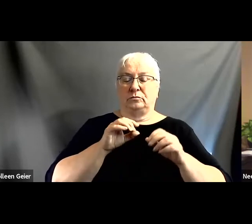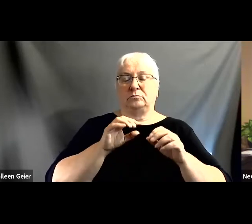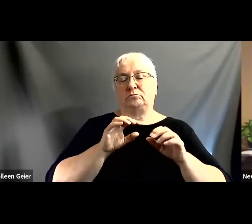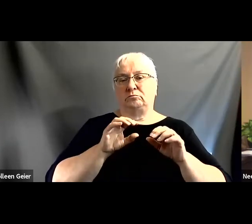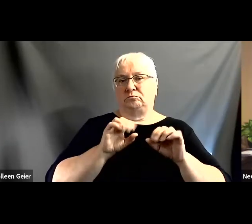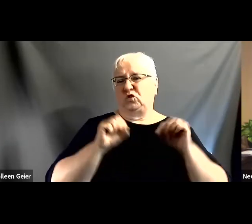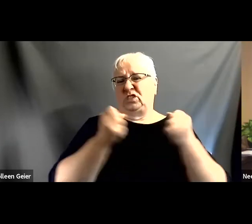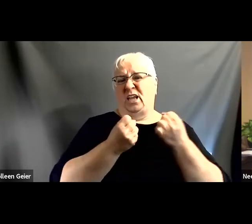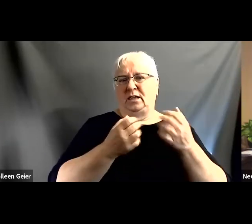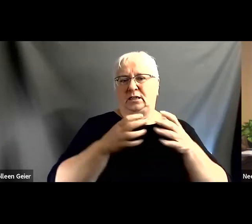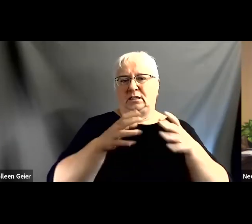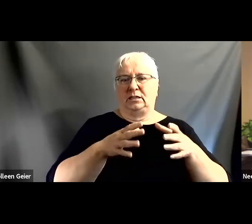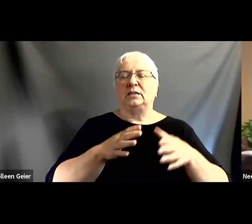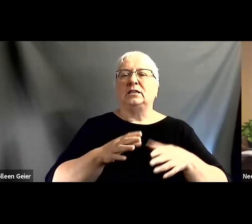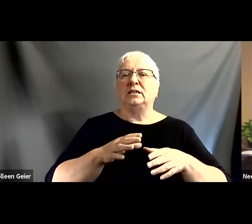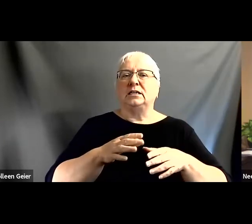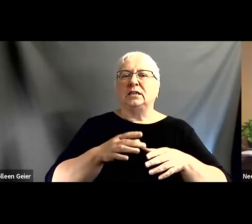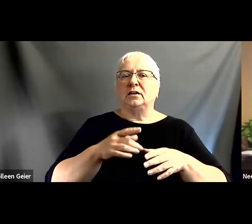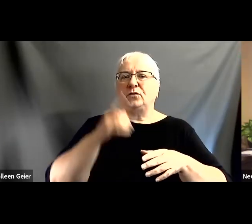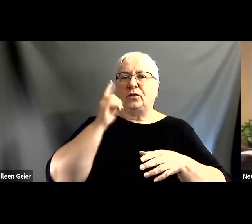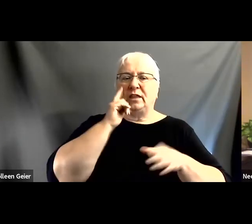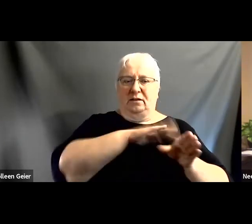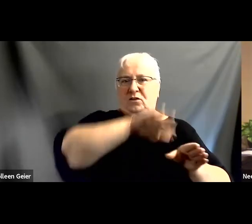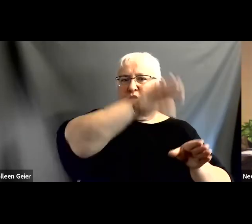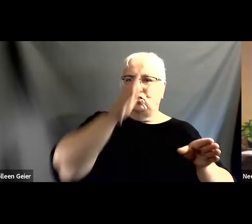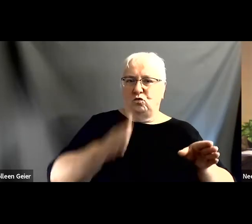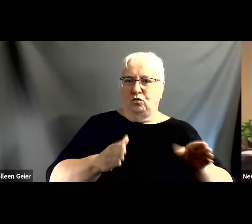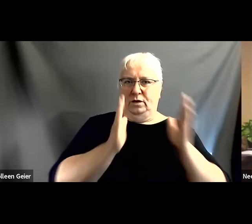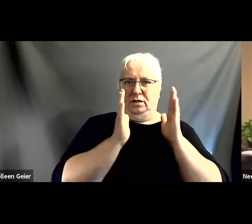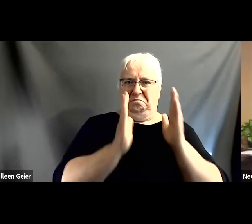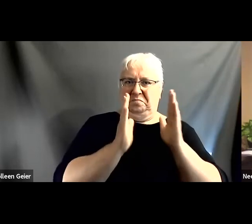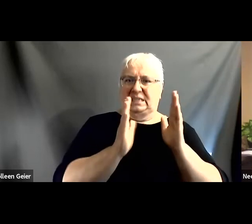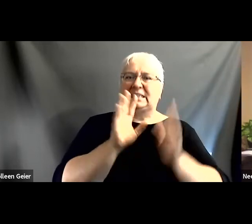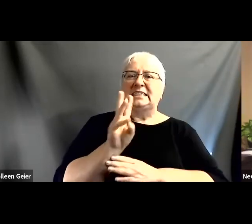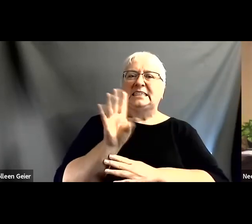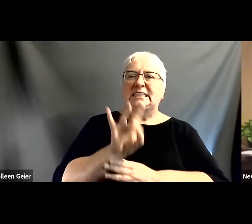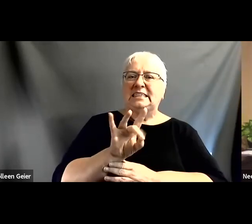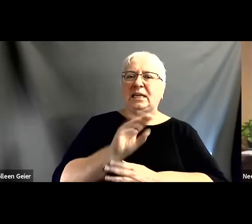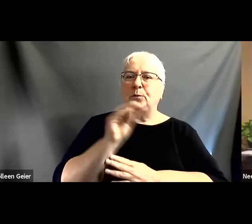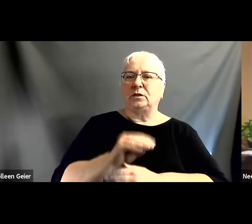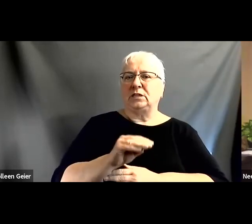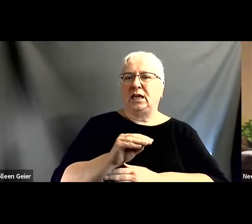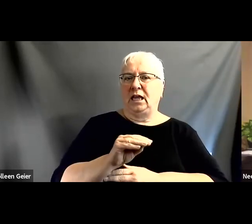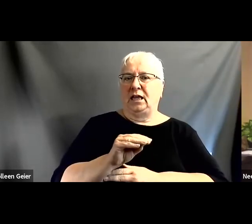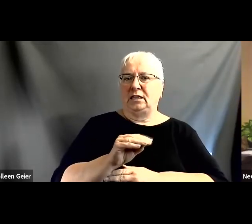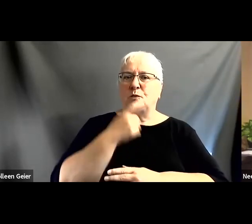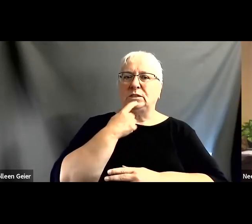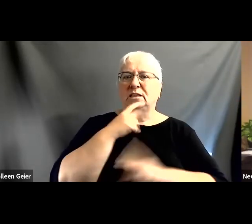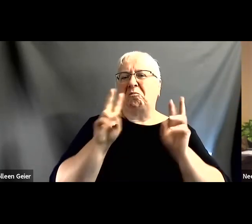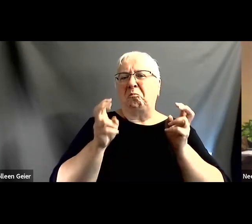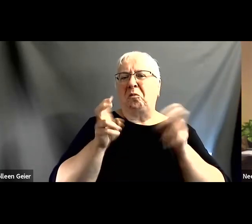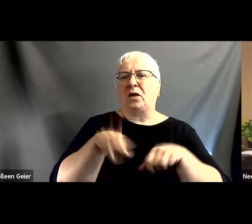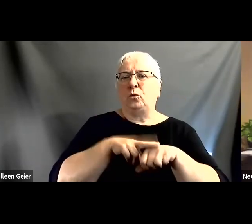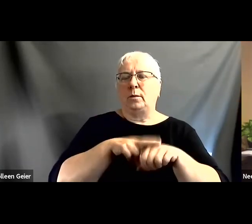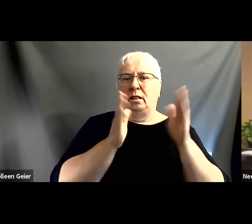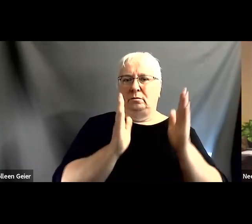the norm. If you look at the normal probability curve, we look and we respond to that 68%.